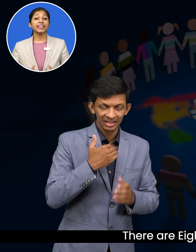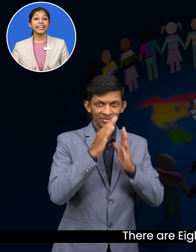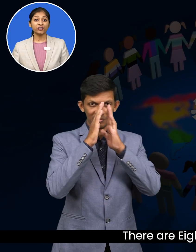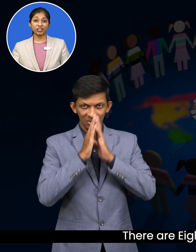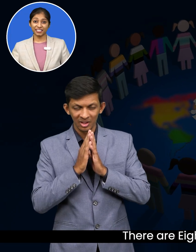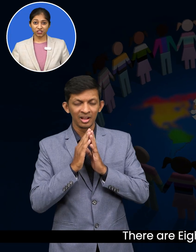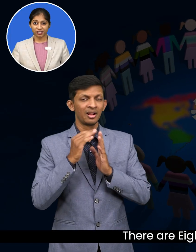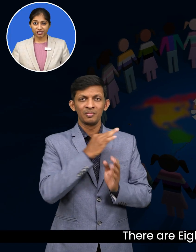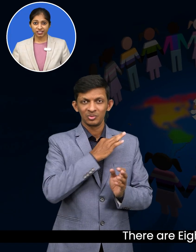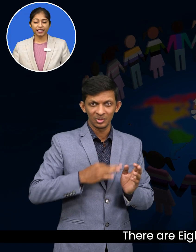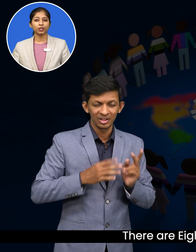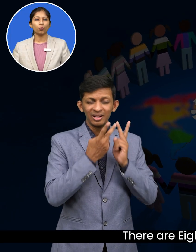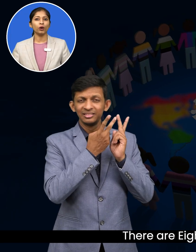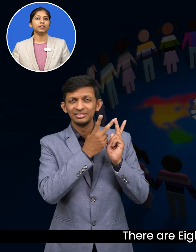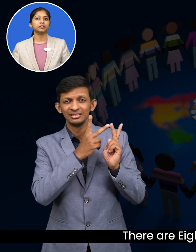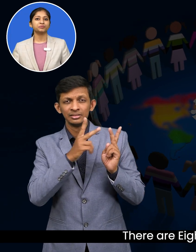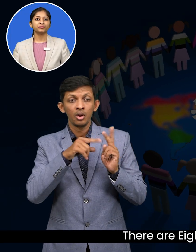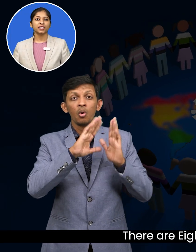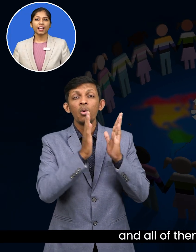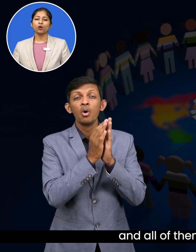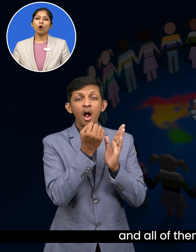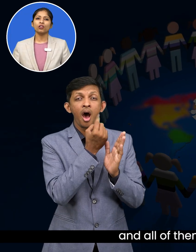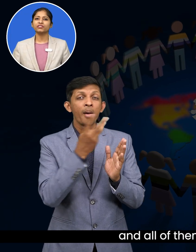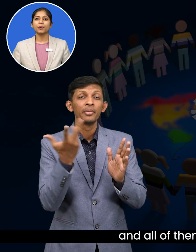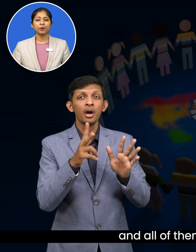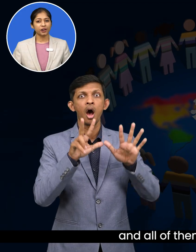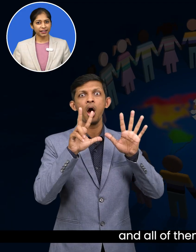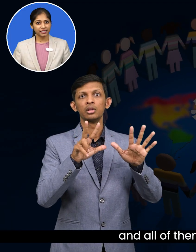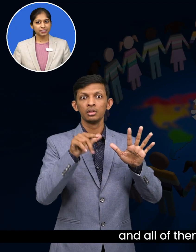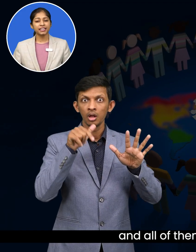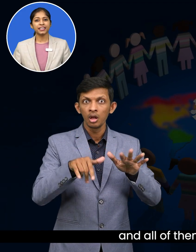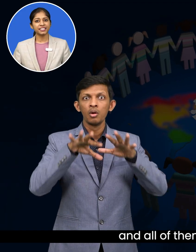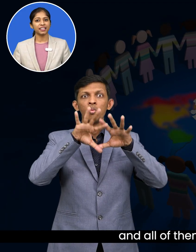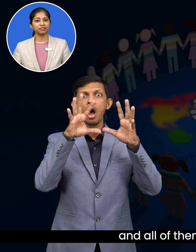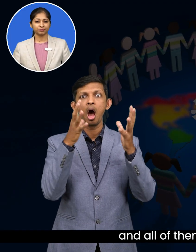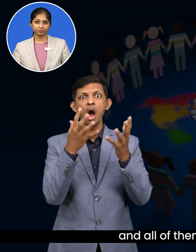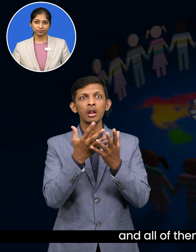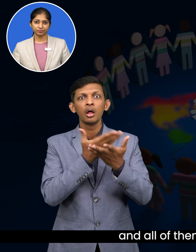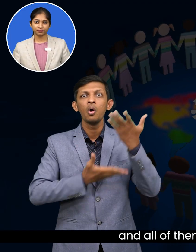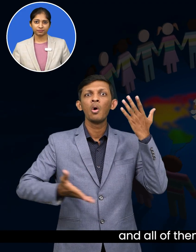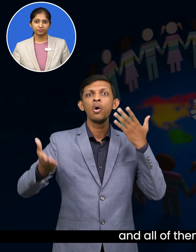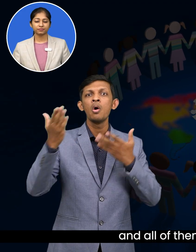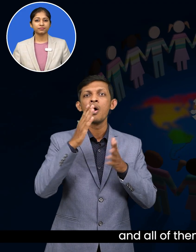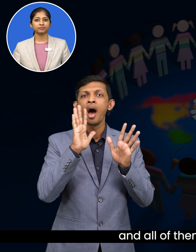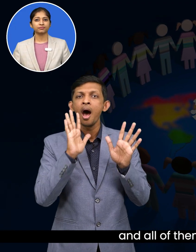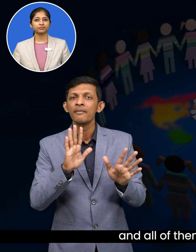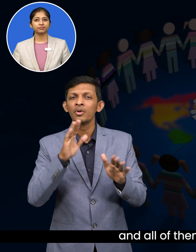There are 8 religions in the world, and all of them are practiced in India.